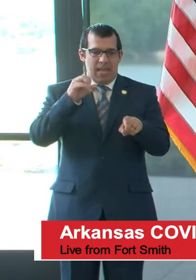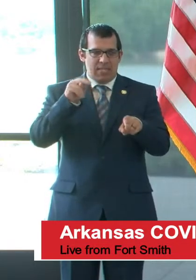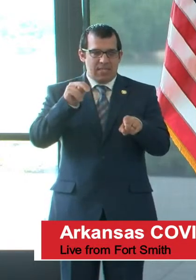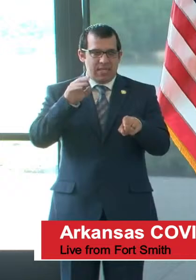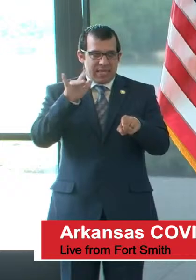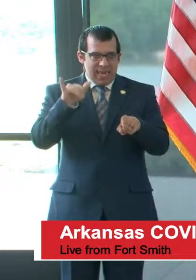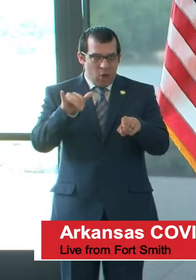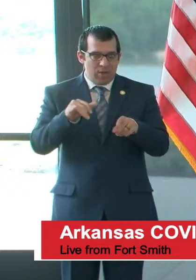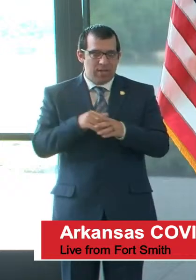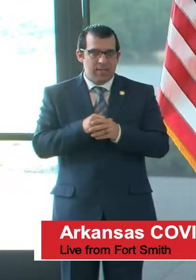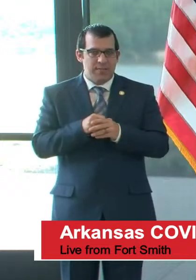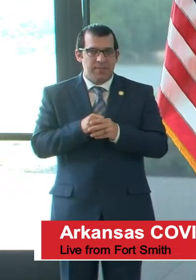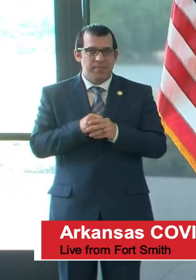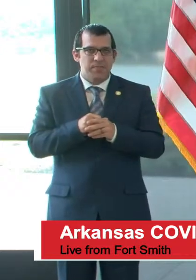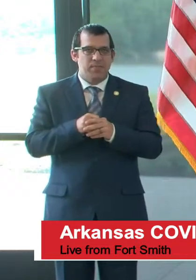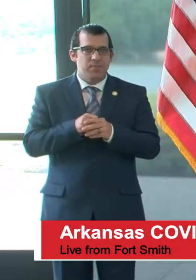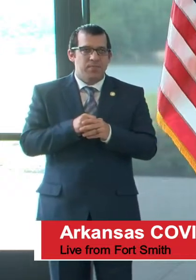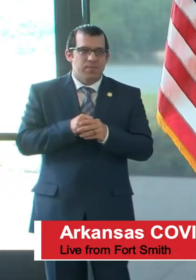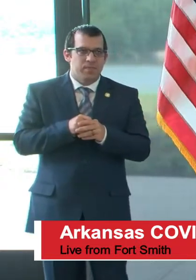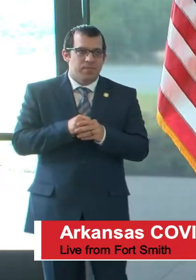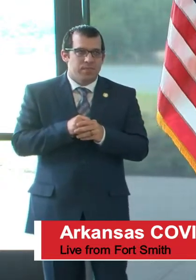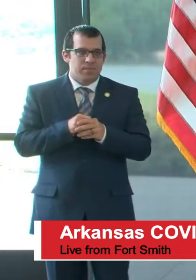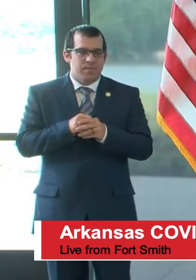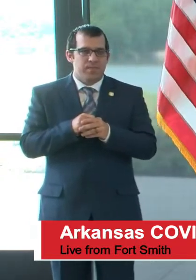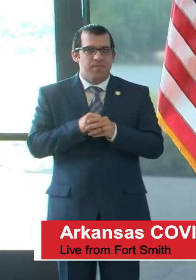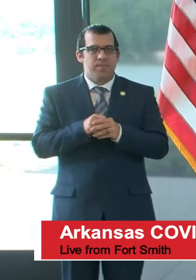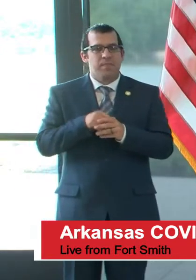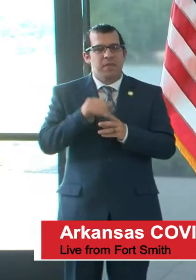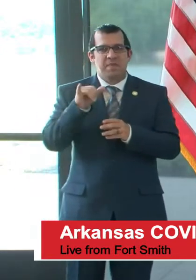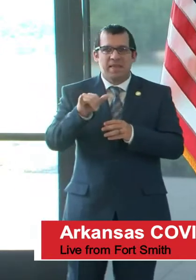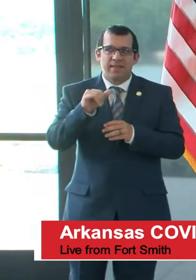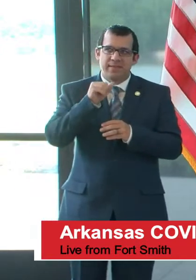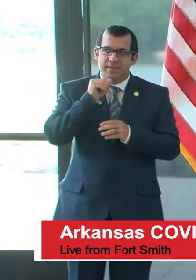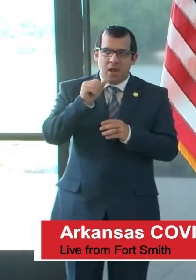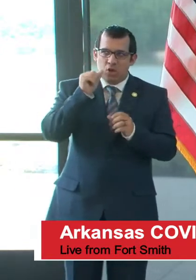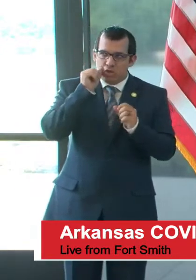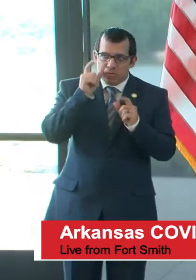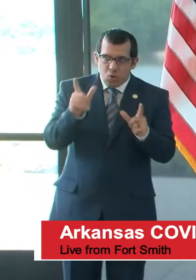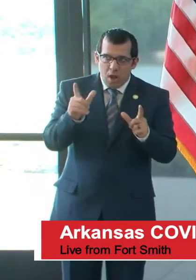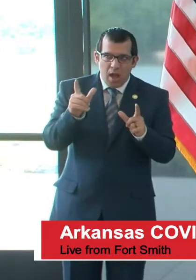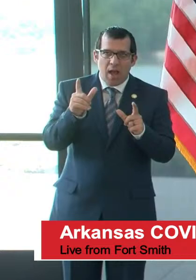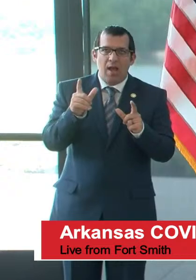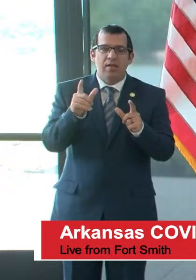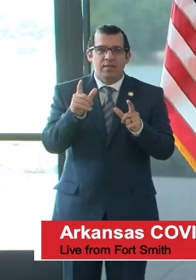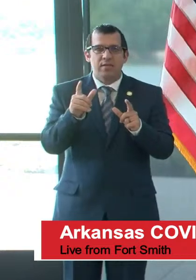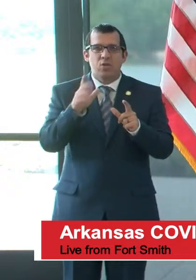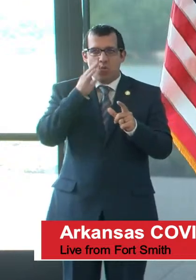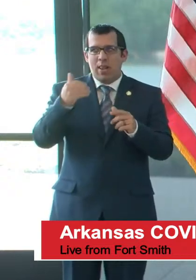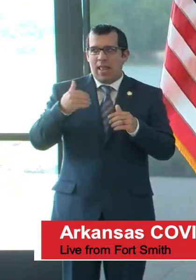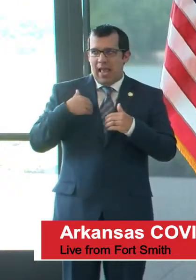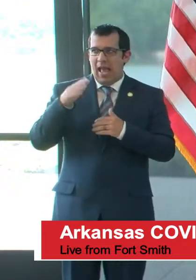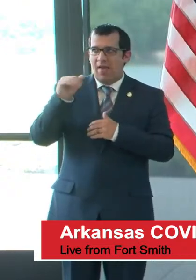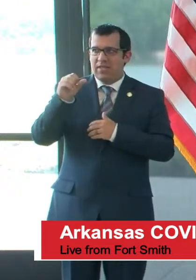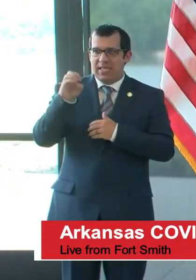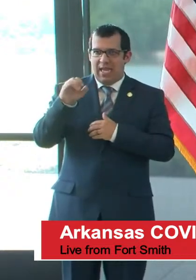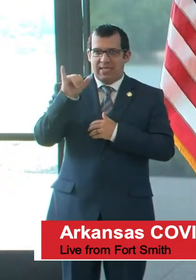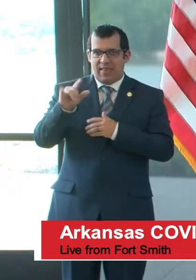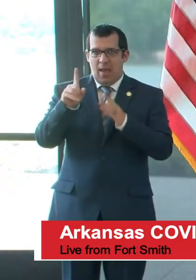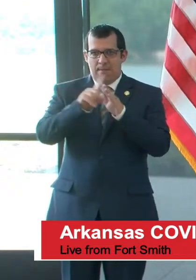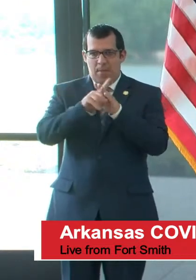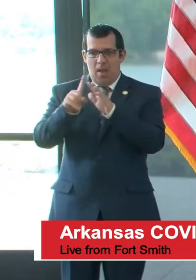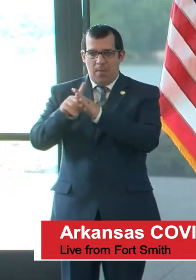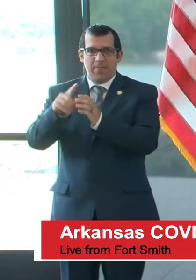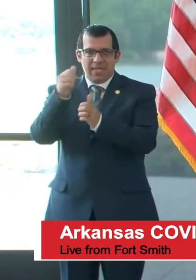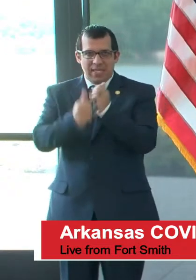Ozark. Well, that's not a surprise that there's going to be cases that pop up in each